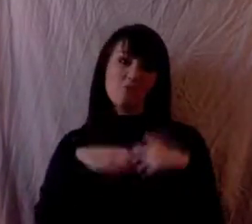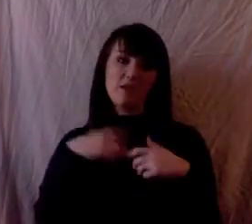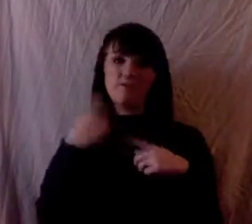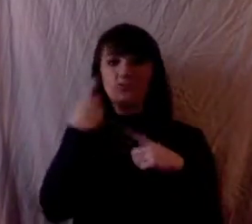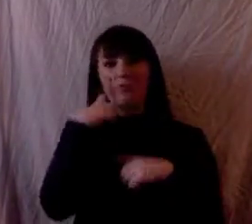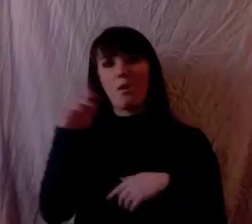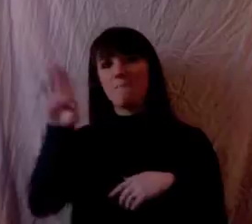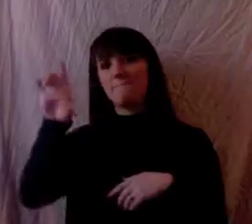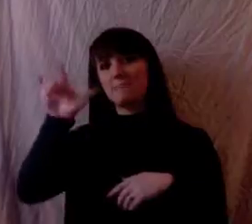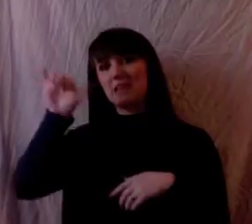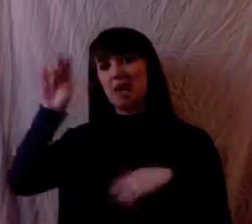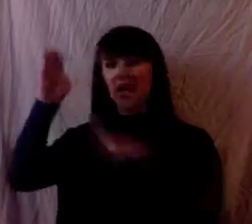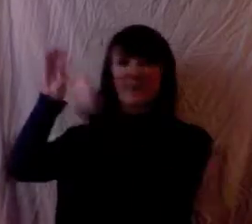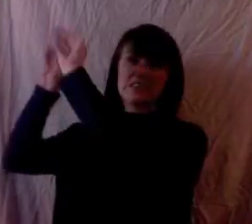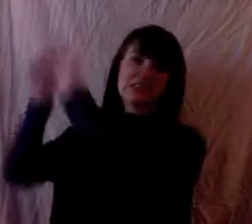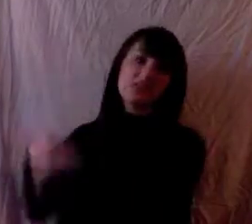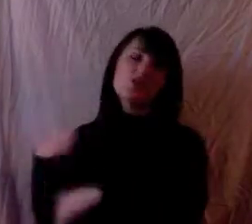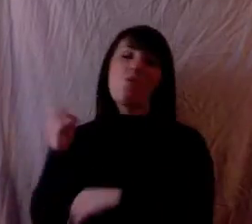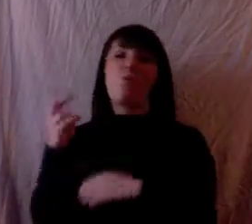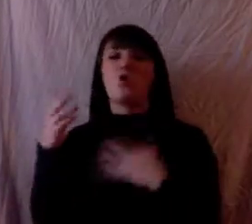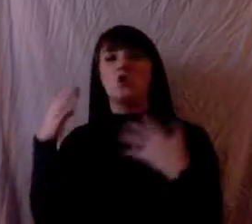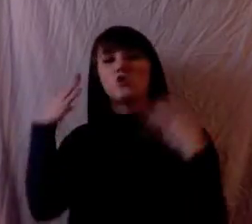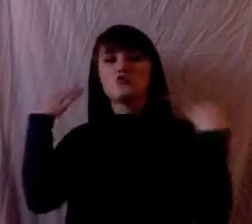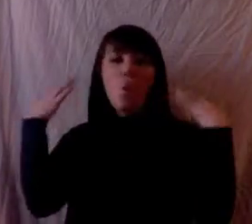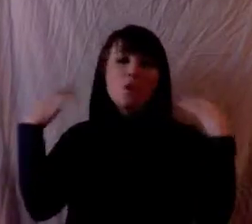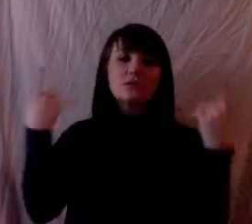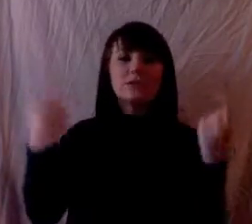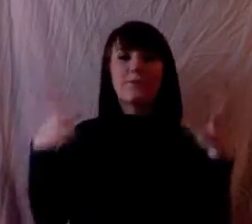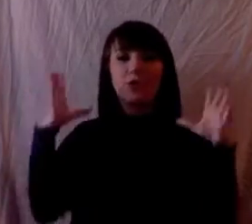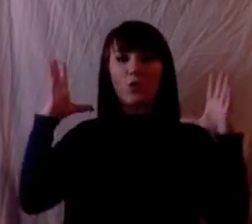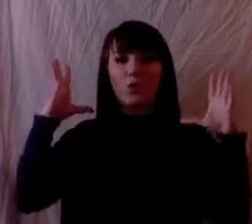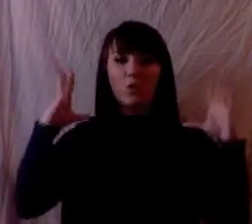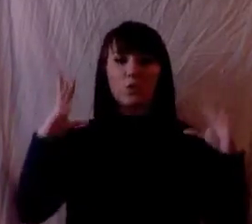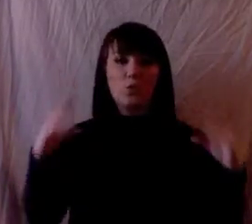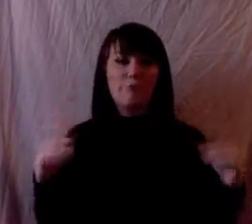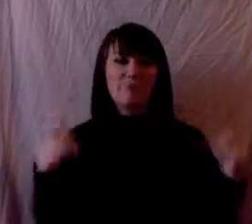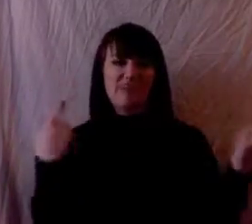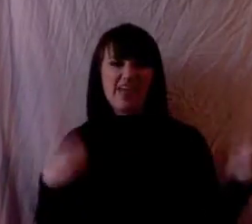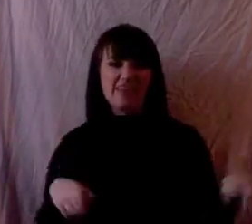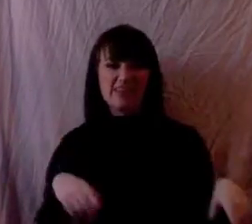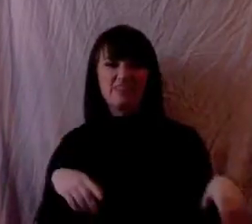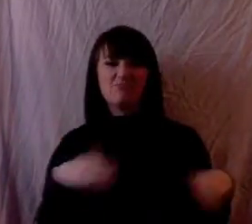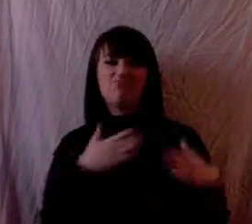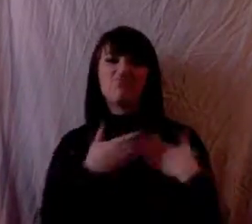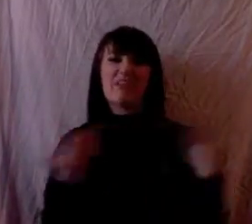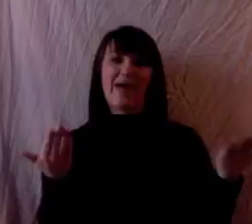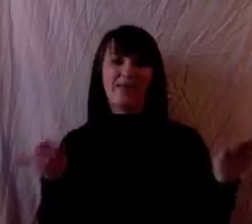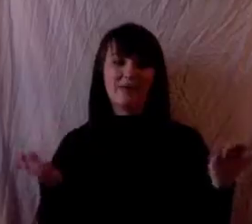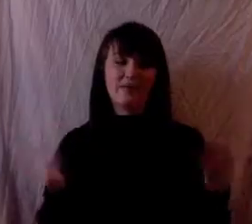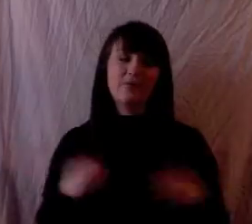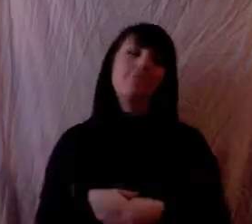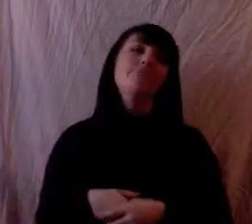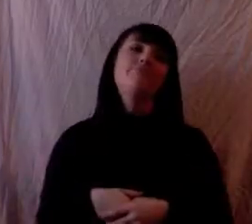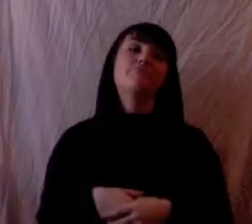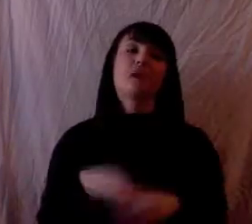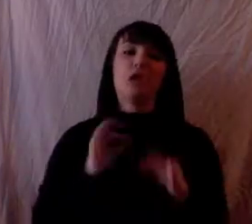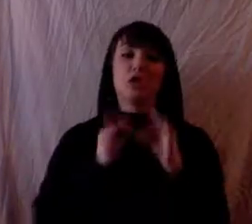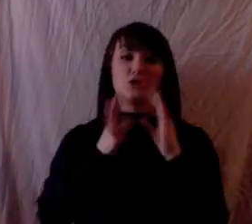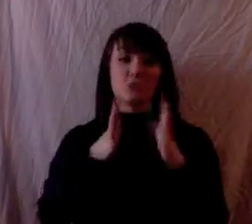making sure that environmental sort of background noises are taken care of, that kind of thing. So the interpreters are really the teams. The